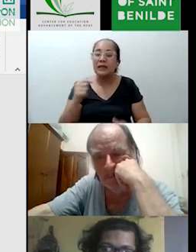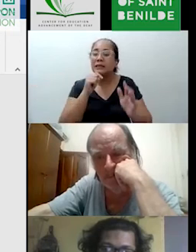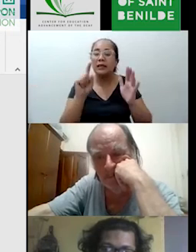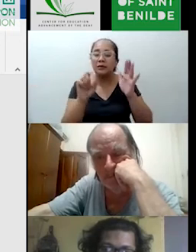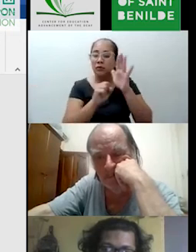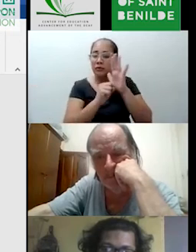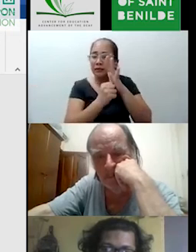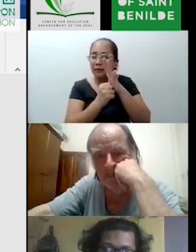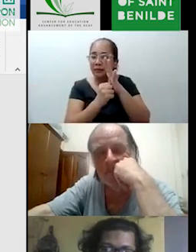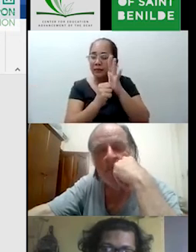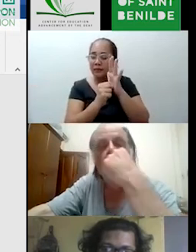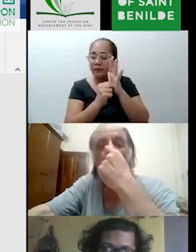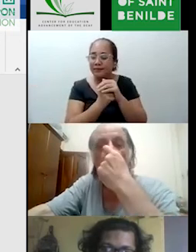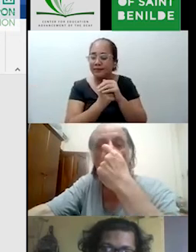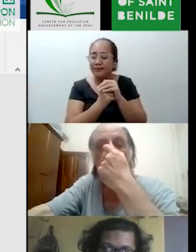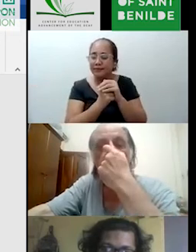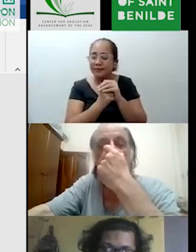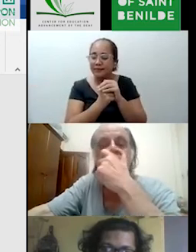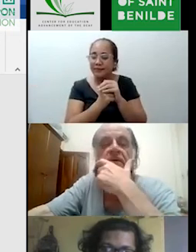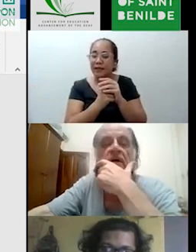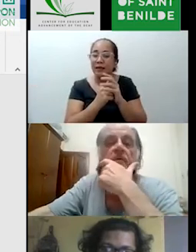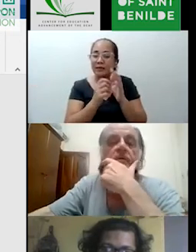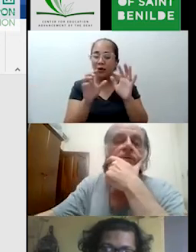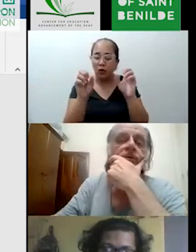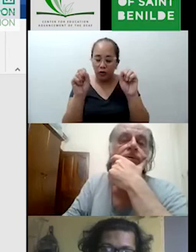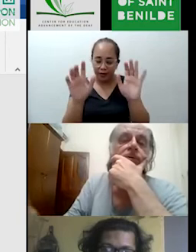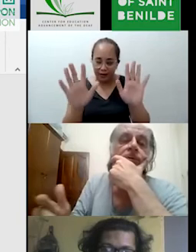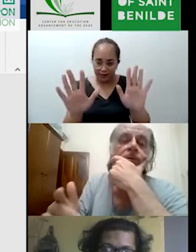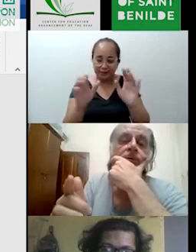Sorry again, sir. I missed that. Okay, so